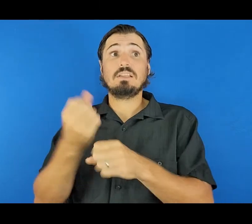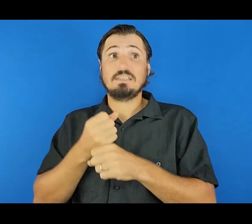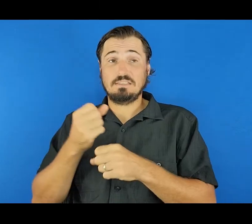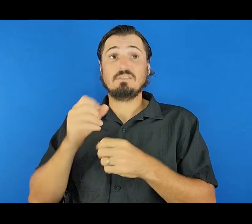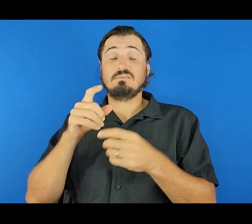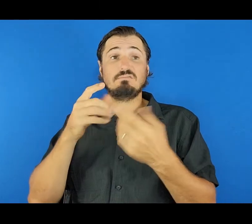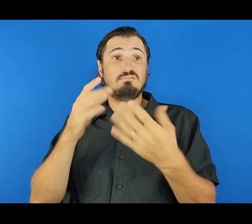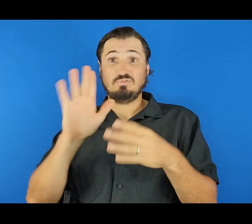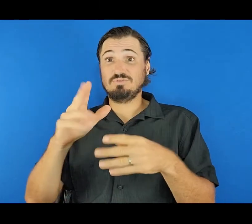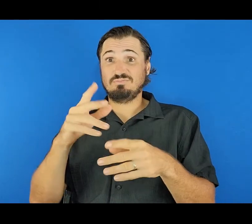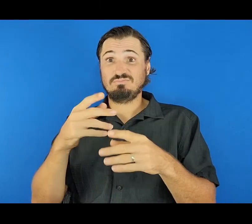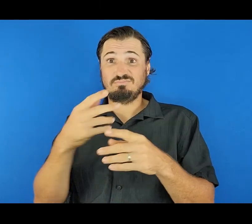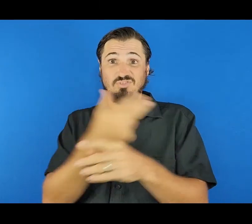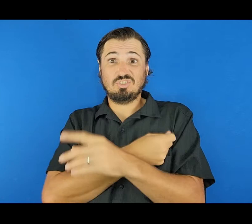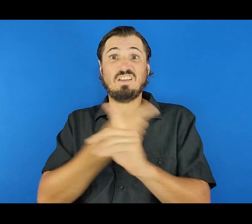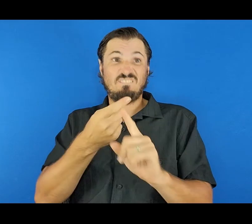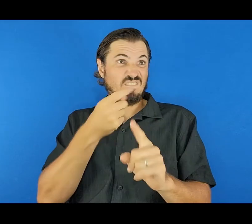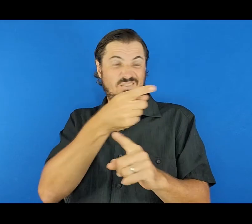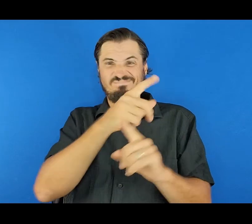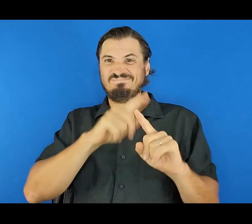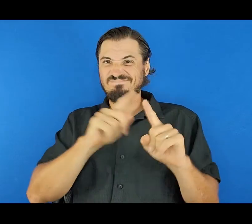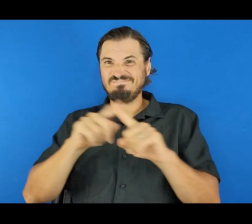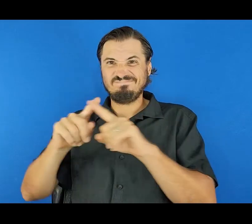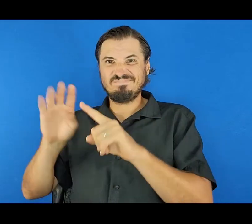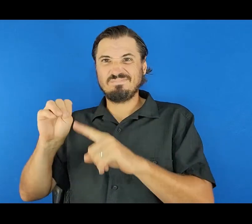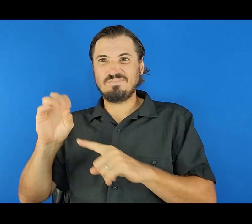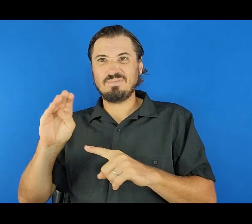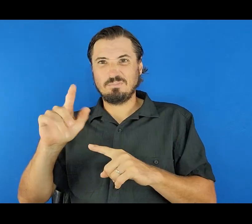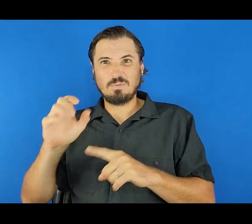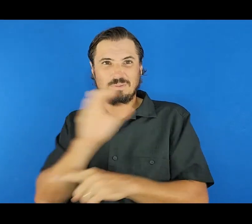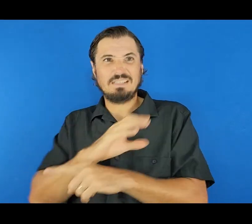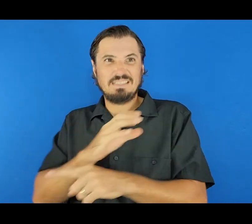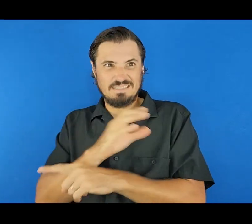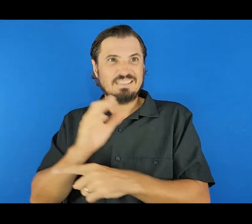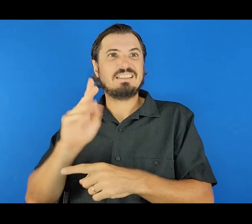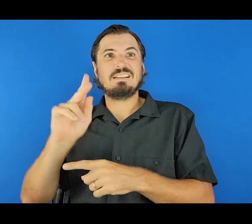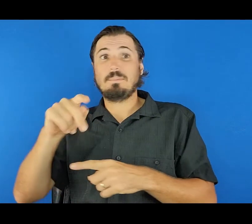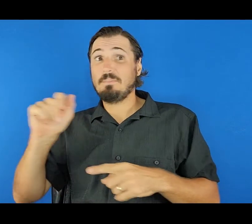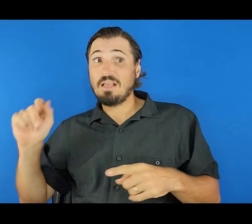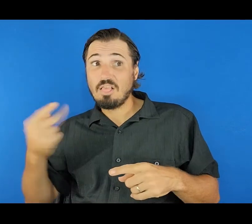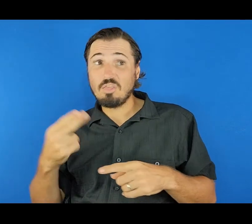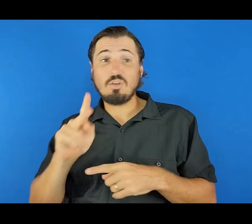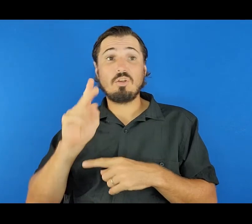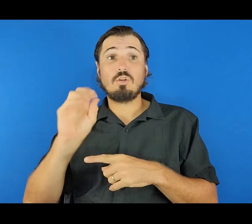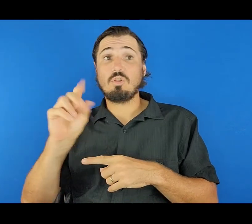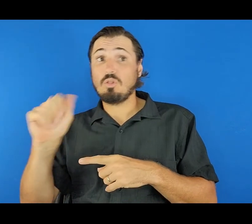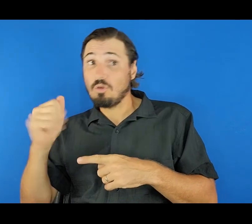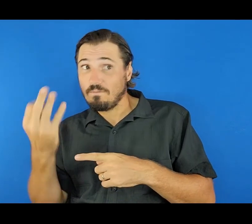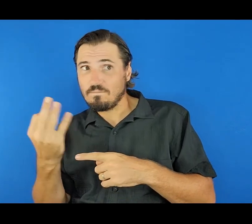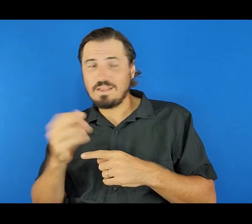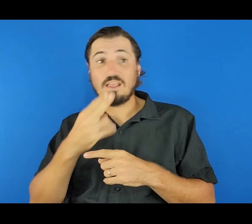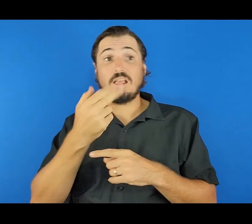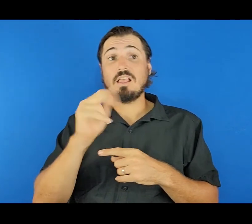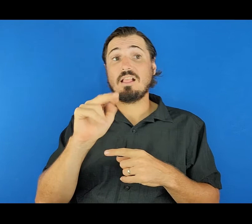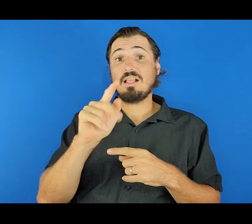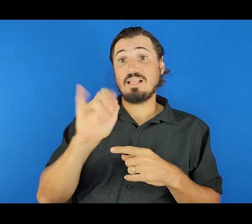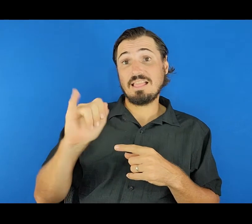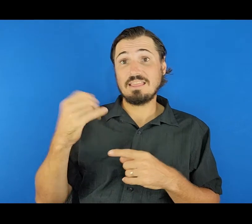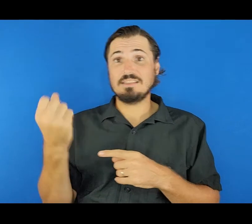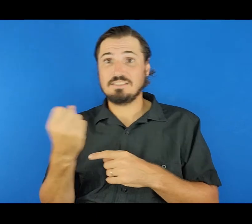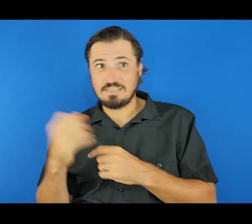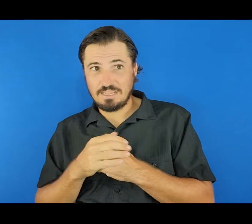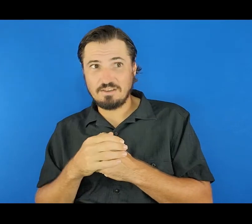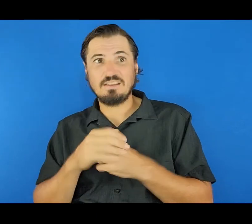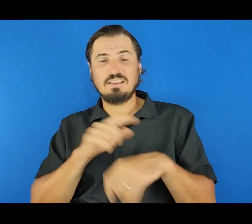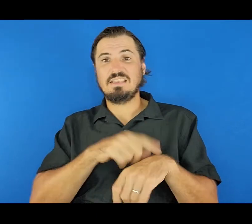one of our mobile clinics in a neighborhood near you. The mobile hospital van will be in Kauai on Thursday, Koloa on Friday, and Hanalei